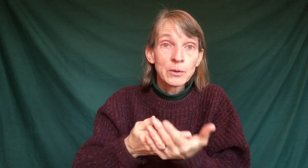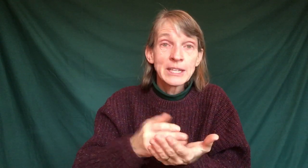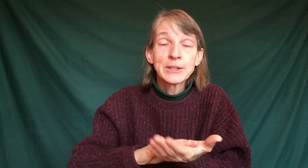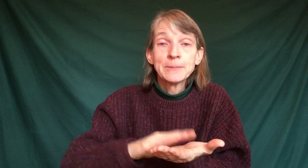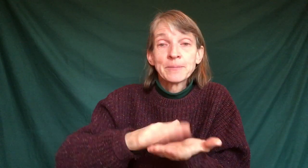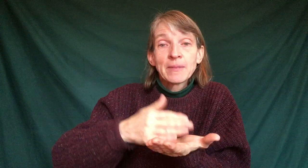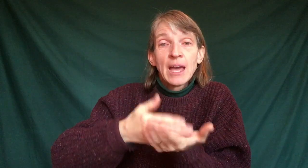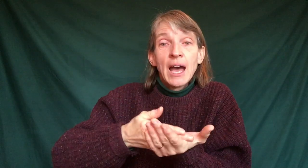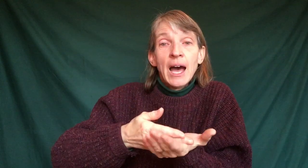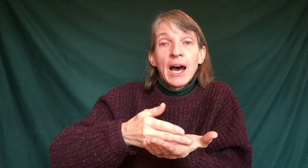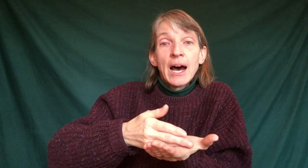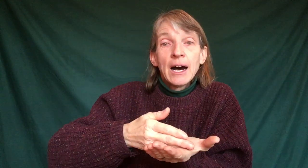dinner.